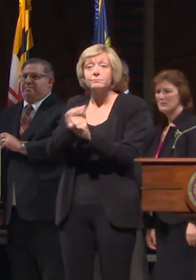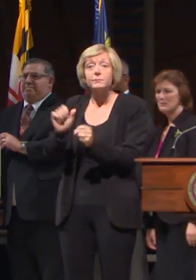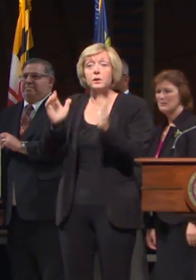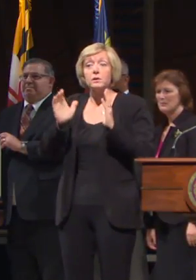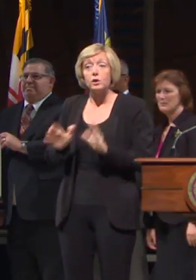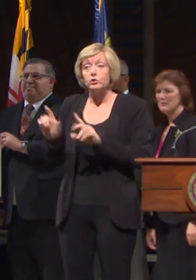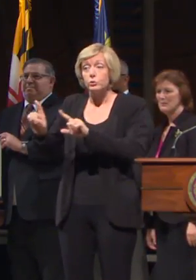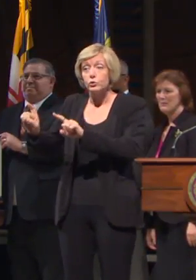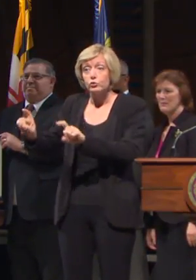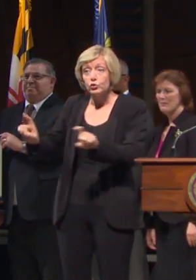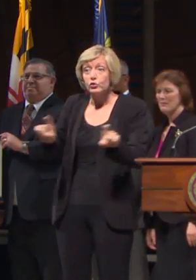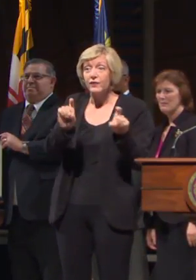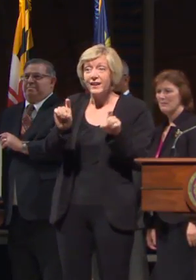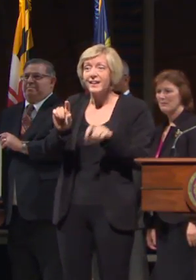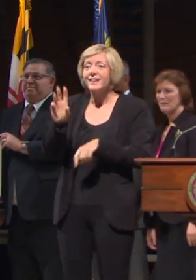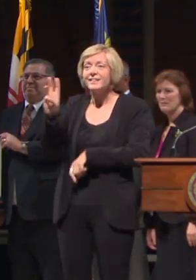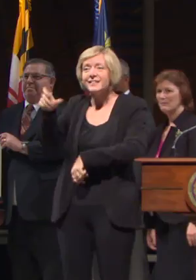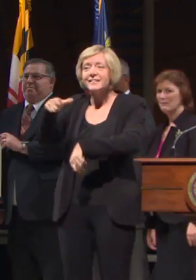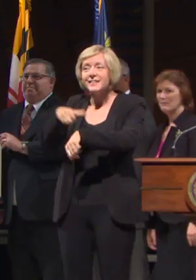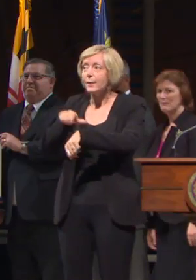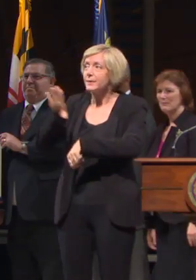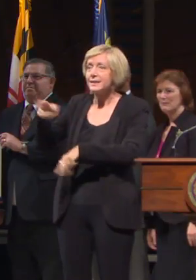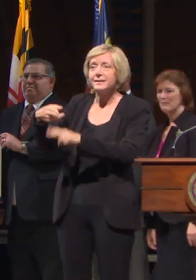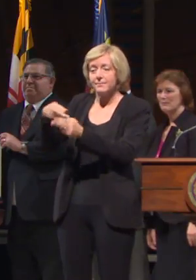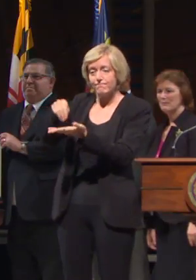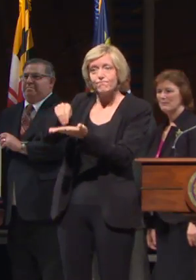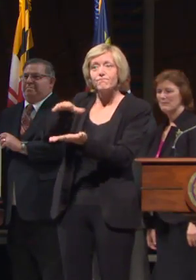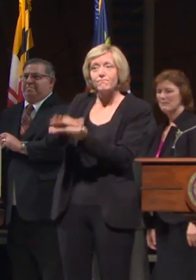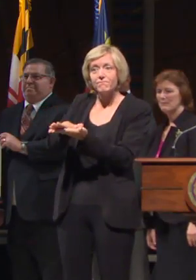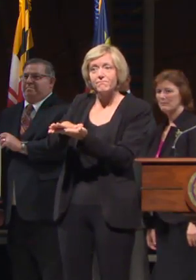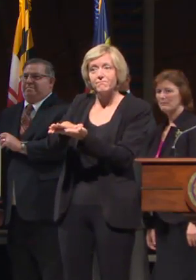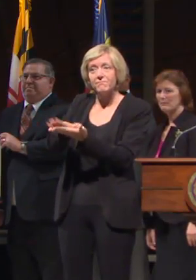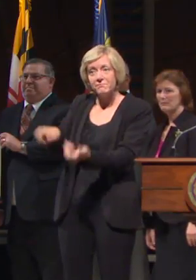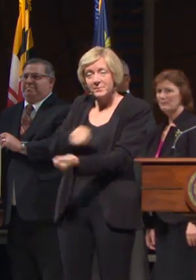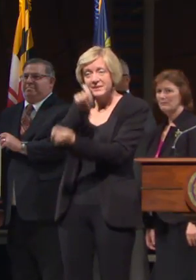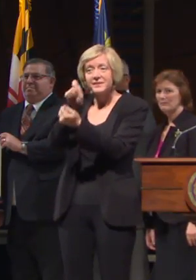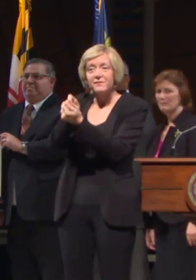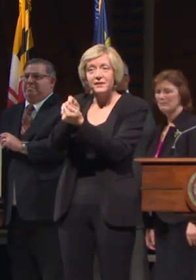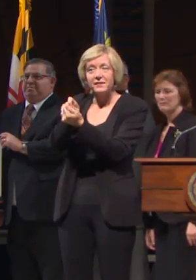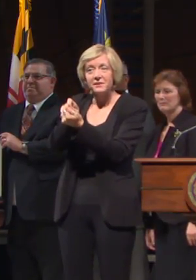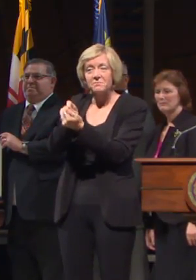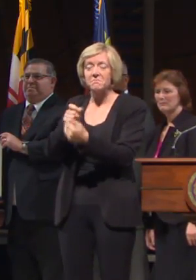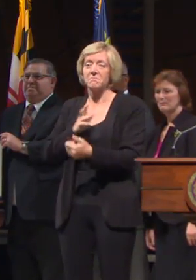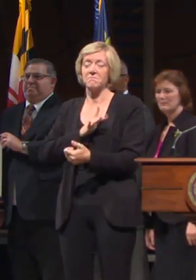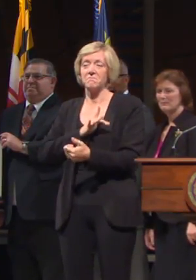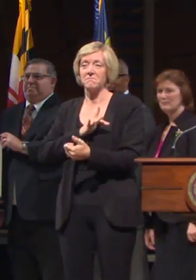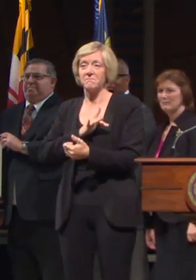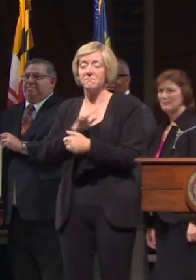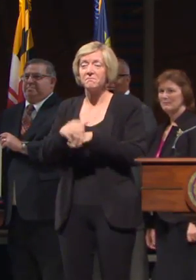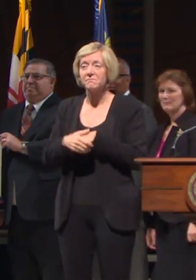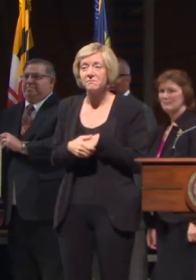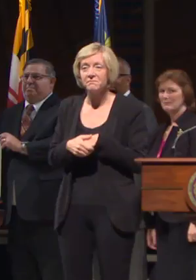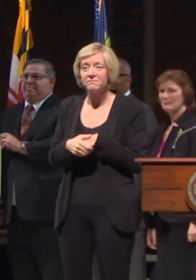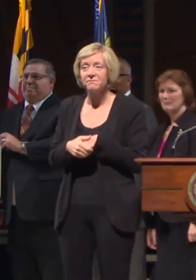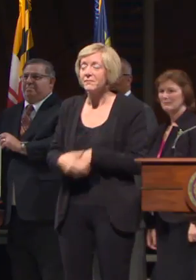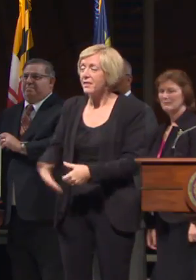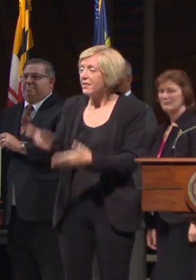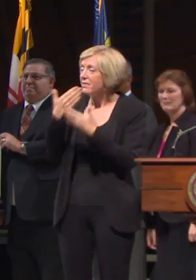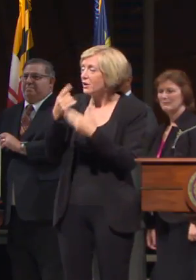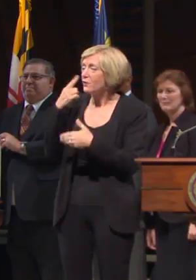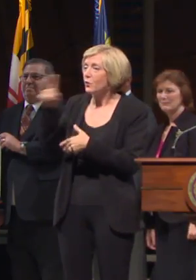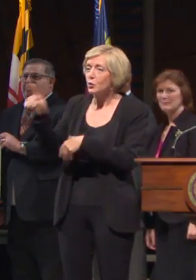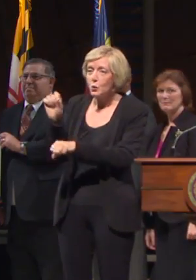times specifically by name through the customer service survey process by Maryland constituents. Thank you